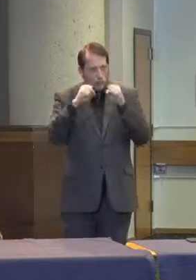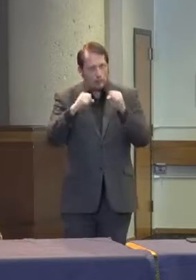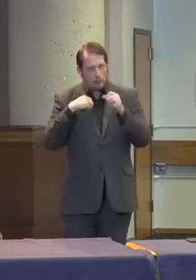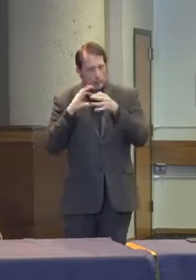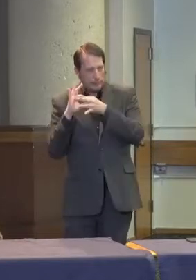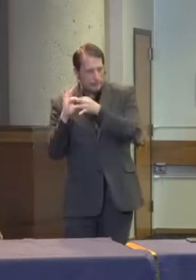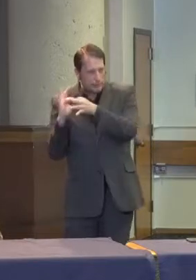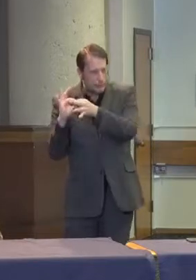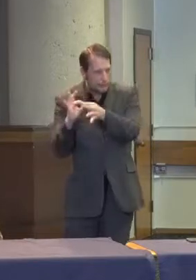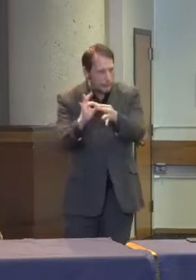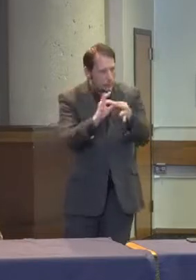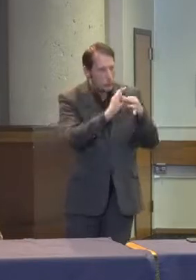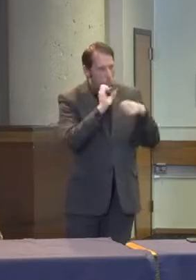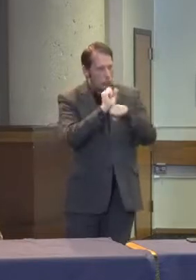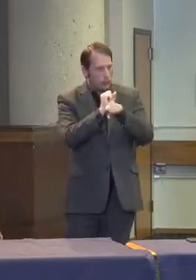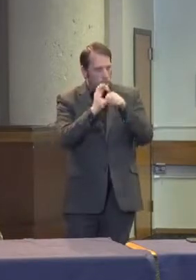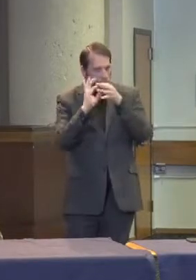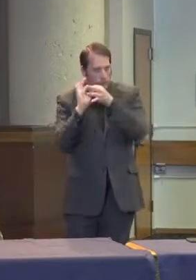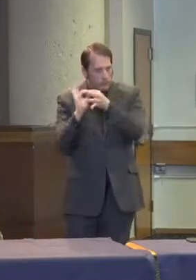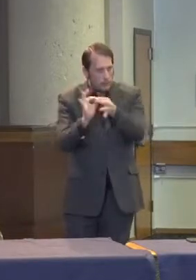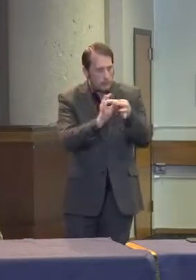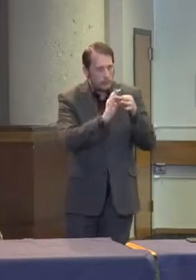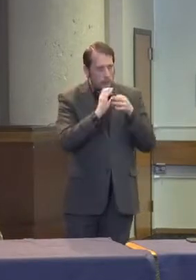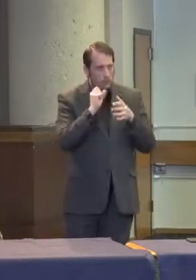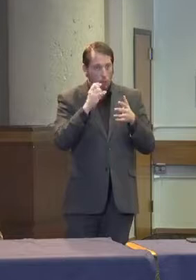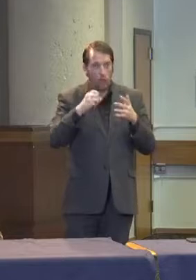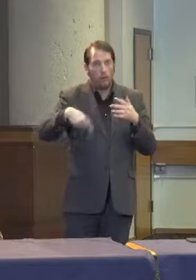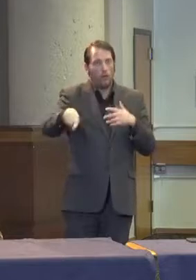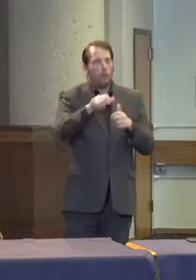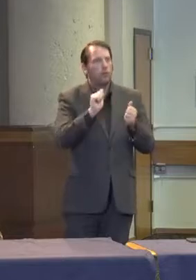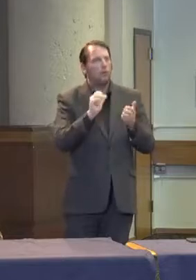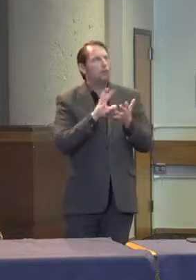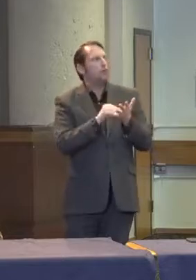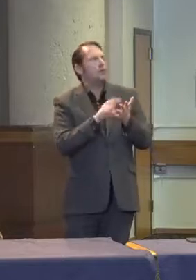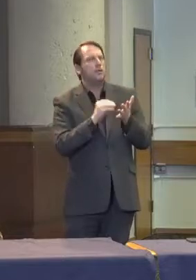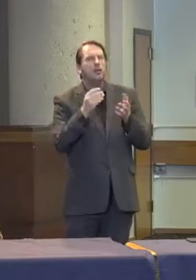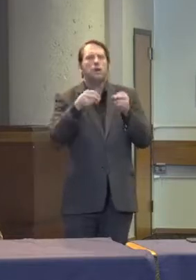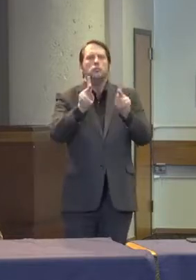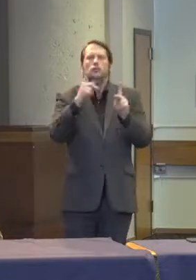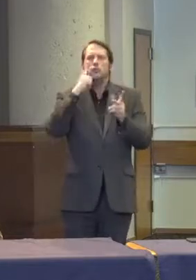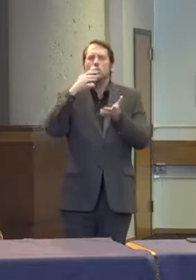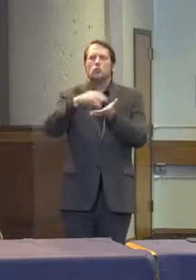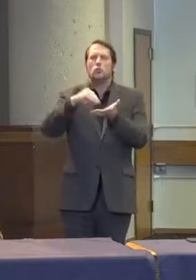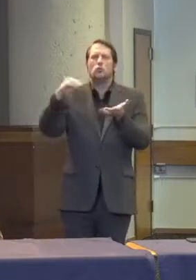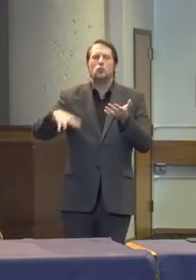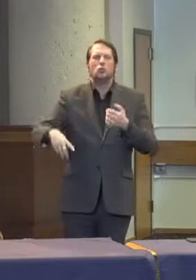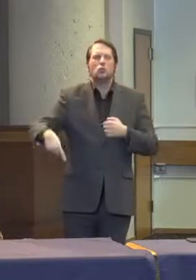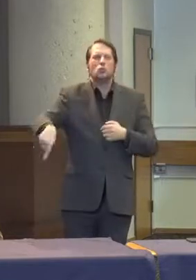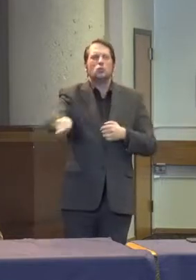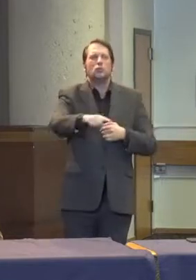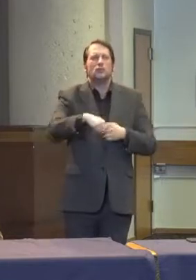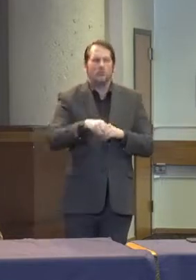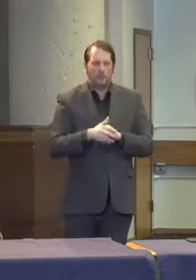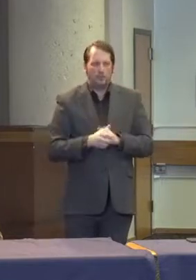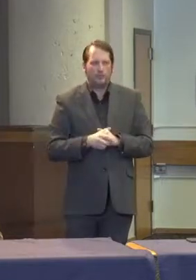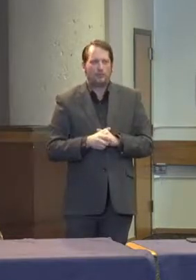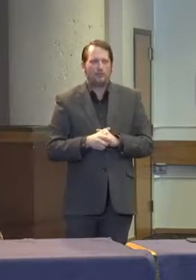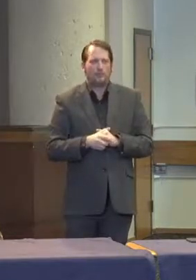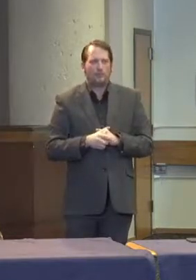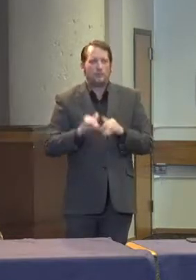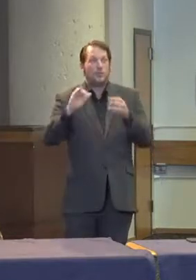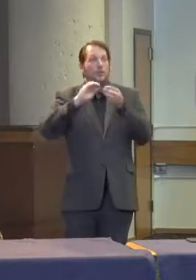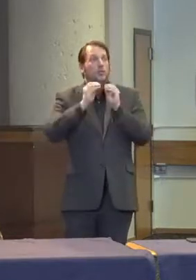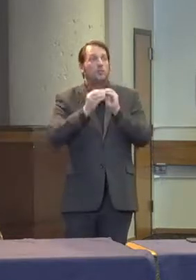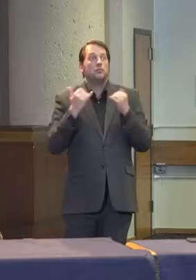learning opportunities for the students we serve. In fact, I'll just share some numbers with you. This morning, we had about 2,500